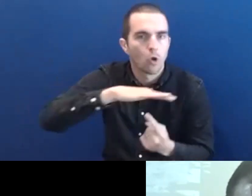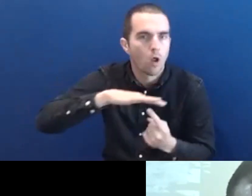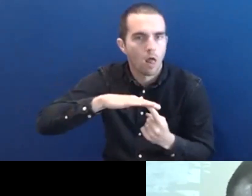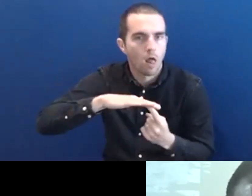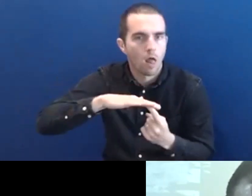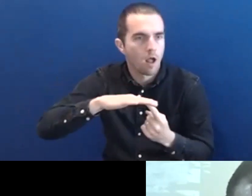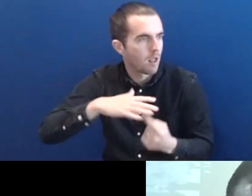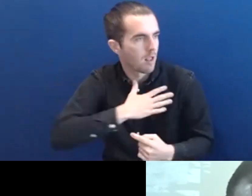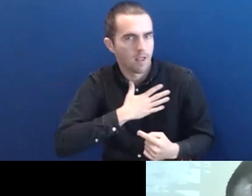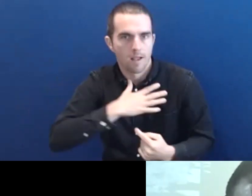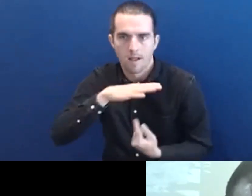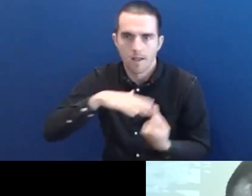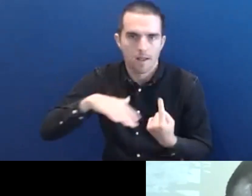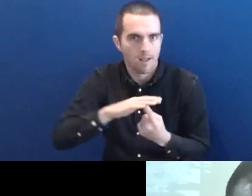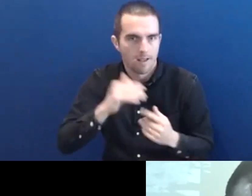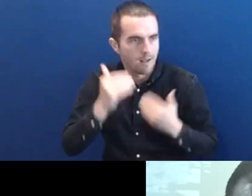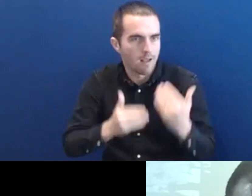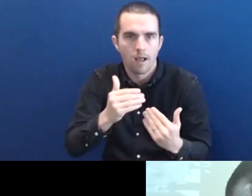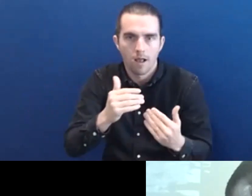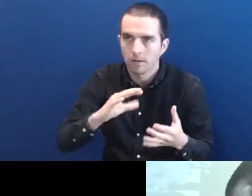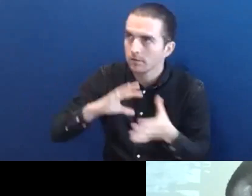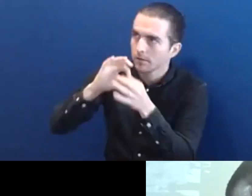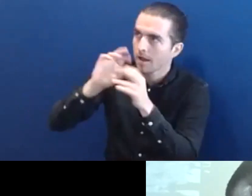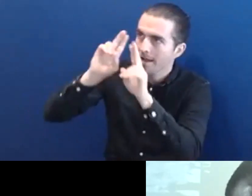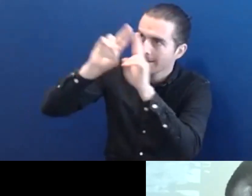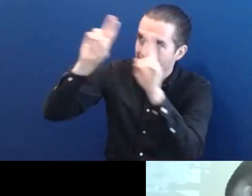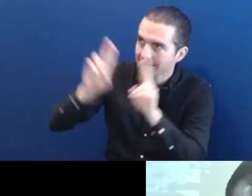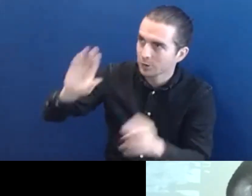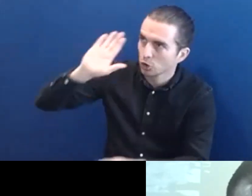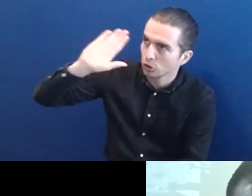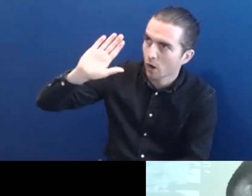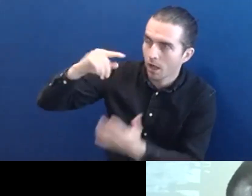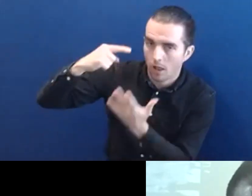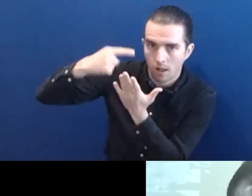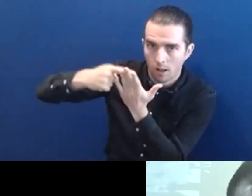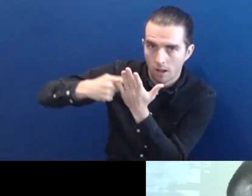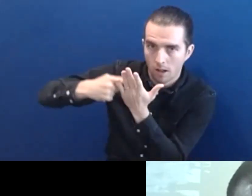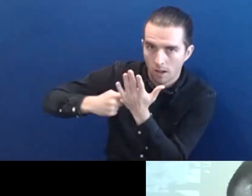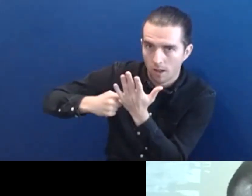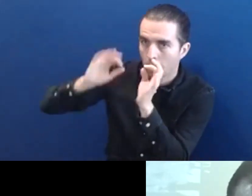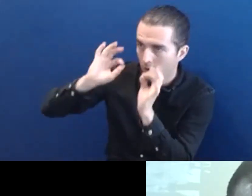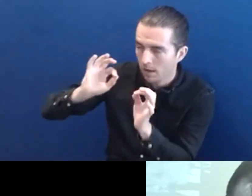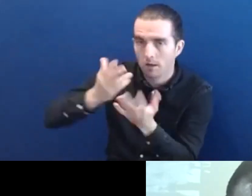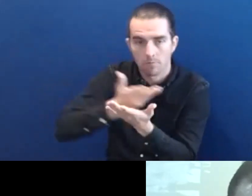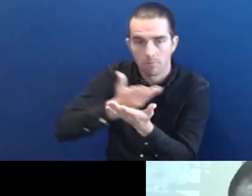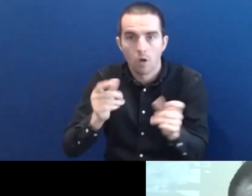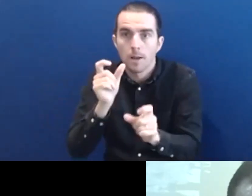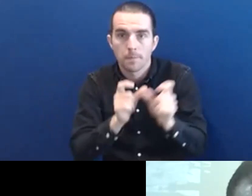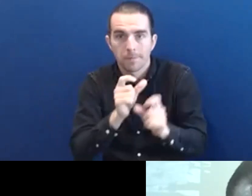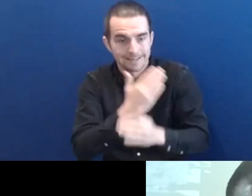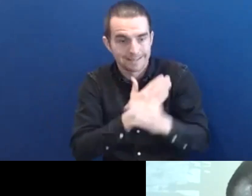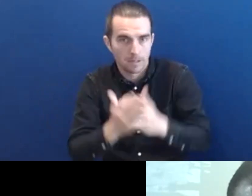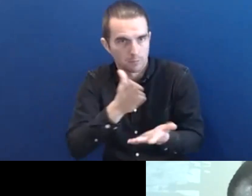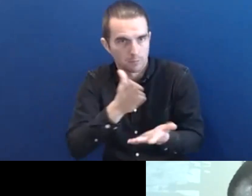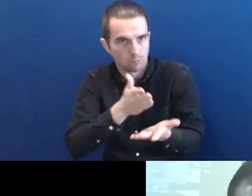protocols on the rights of people with disabilities, and also to implement our